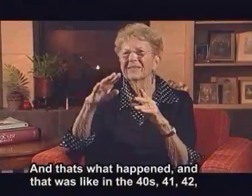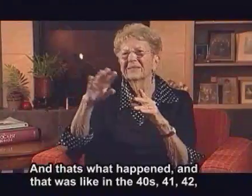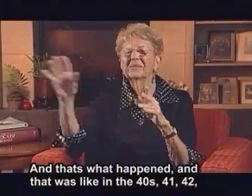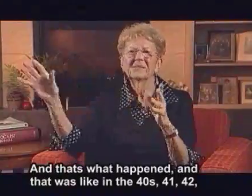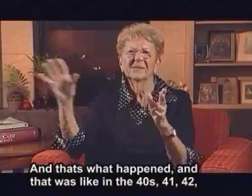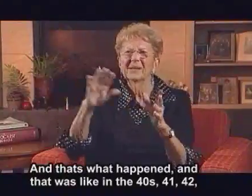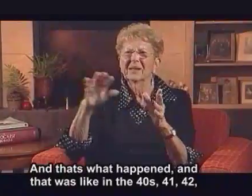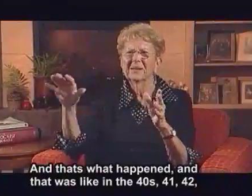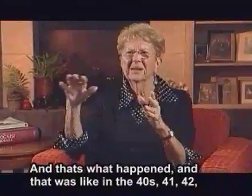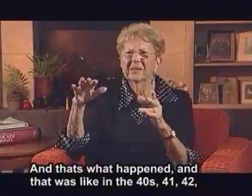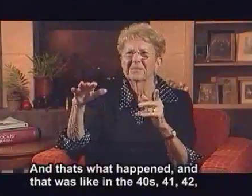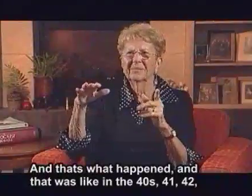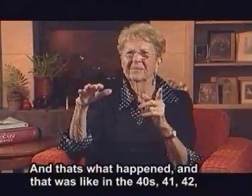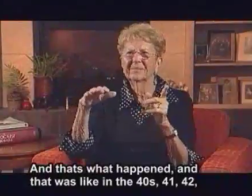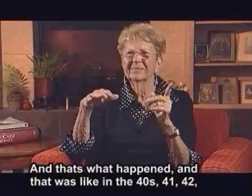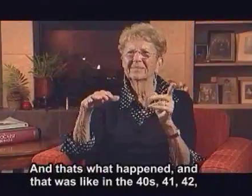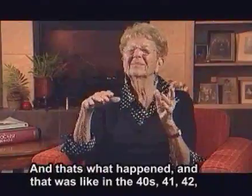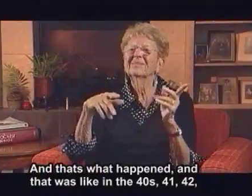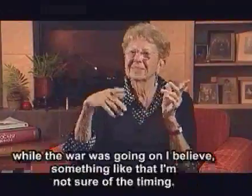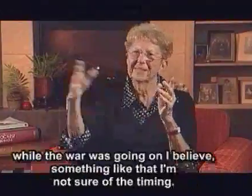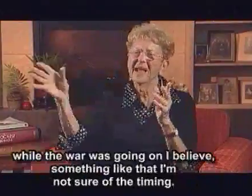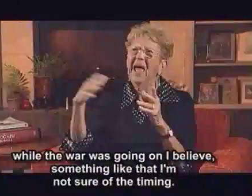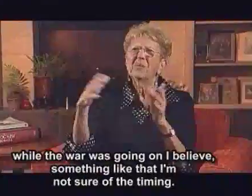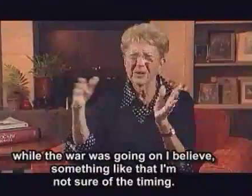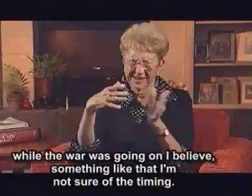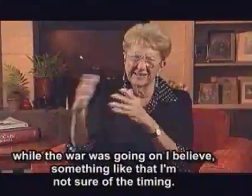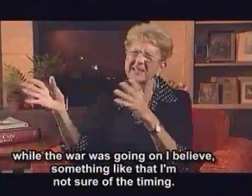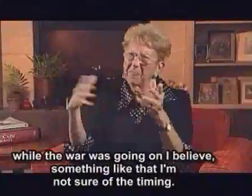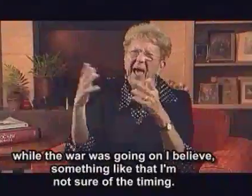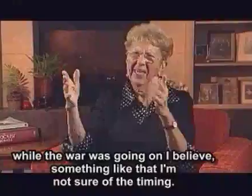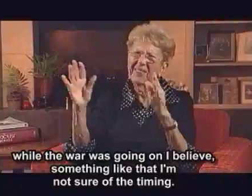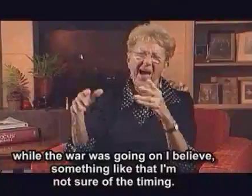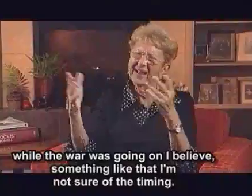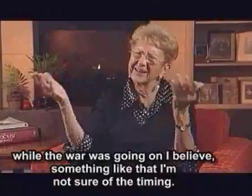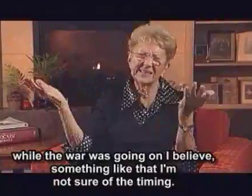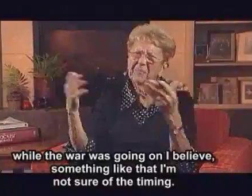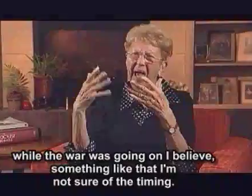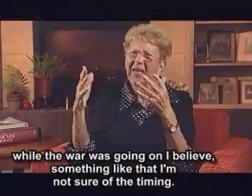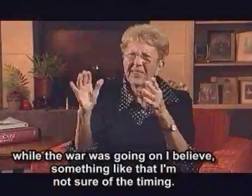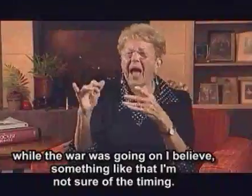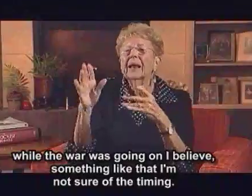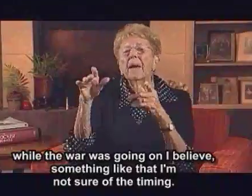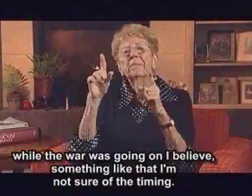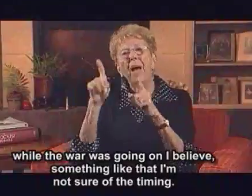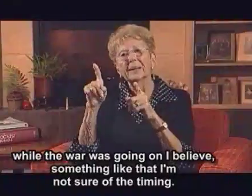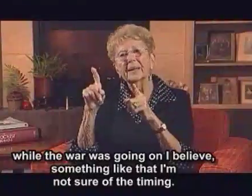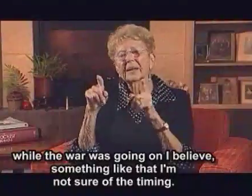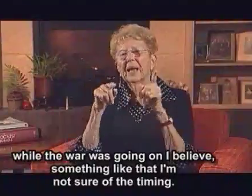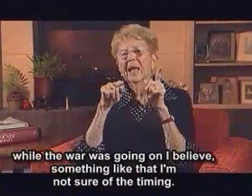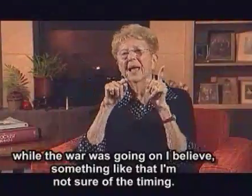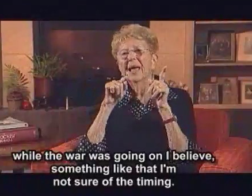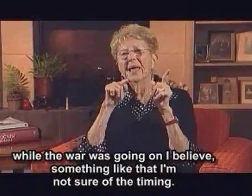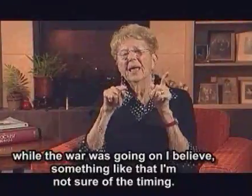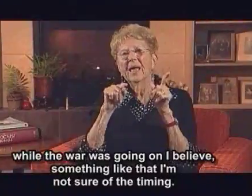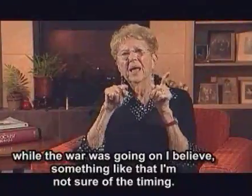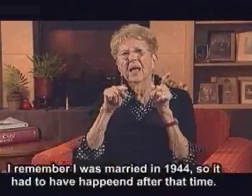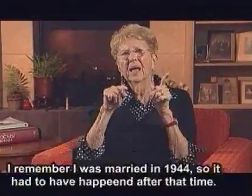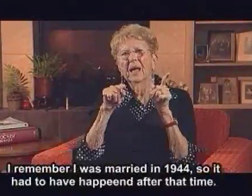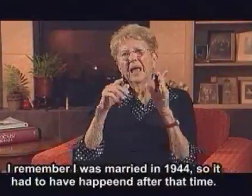And that was like in the 40s, 41, 42, while the war was going on, I believe. Something like that. I'm not sure of the timing.